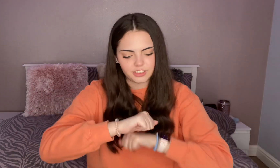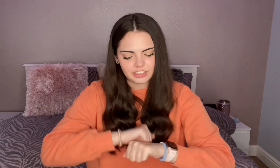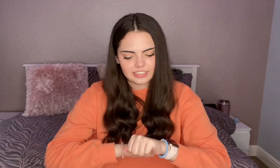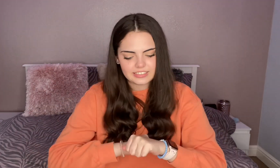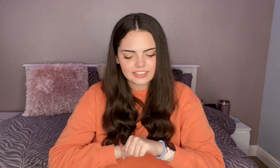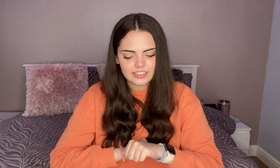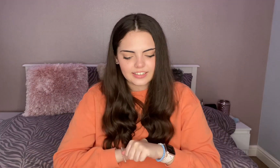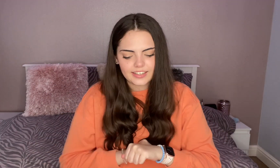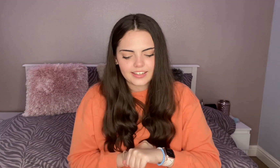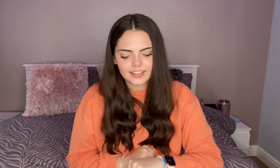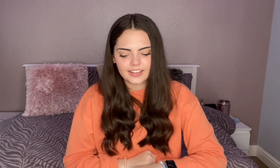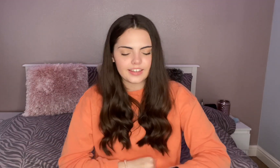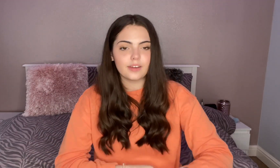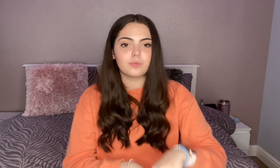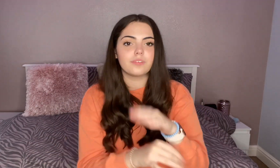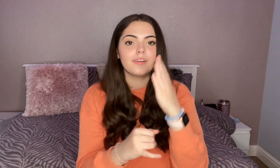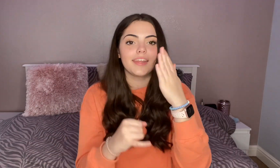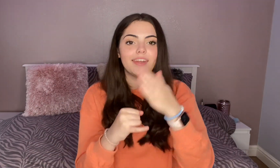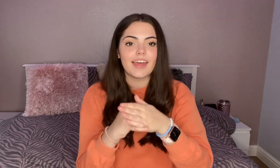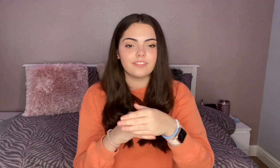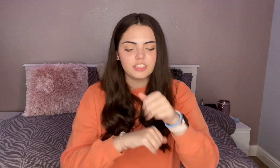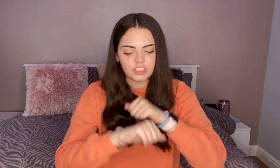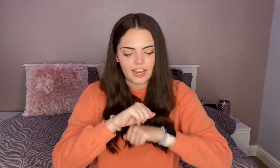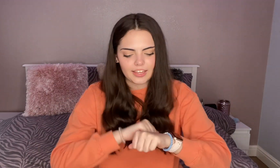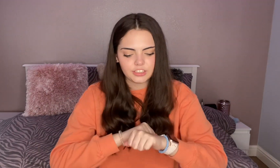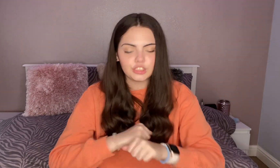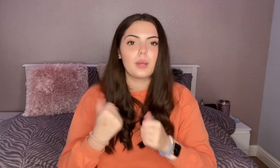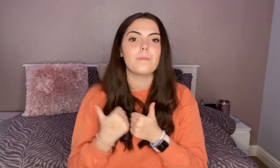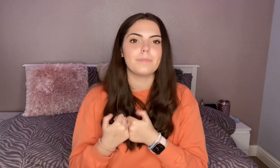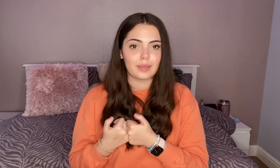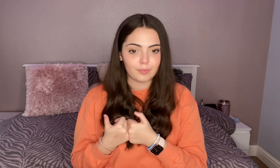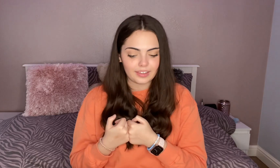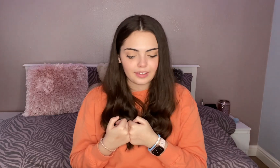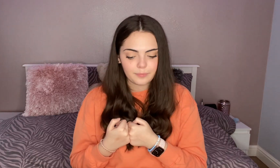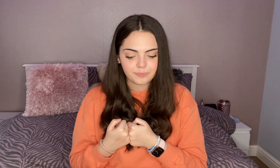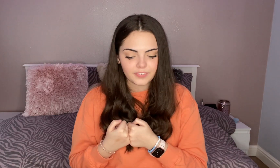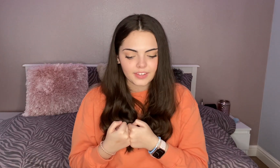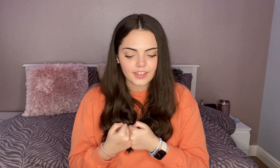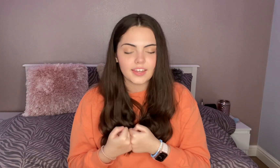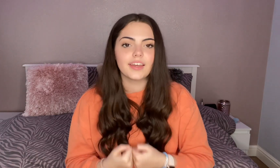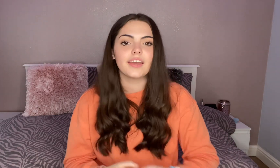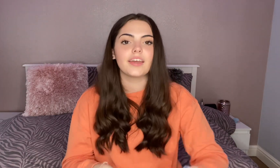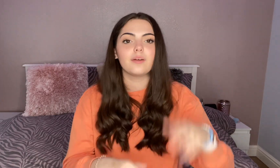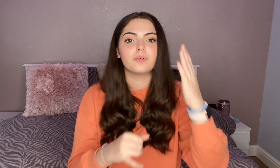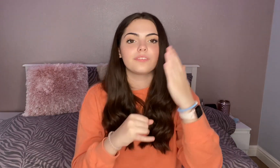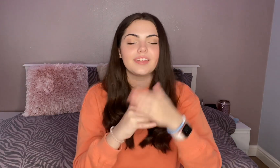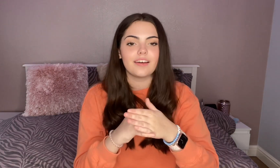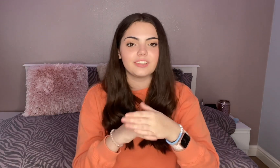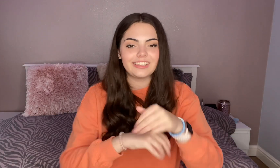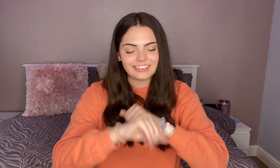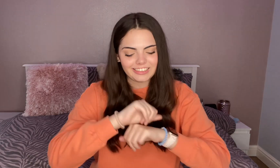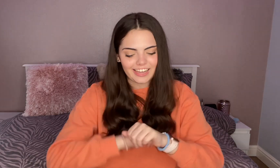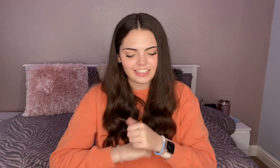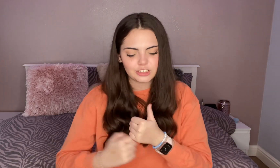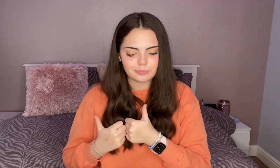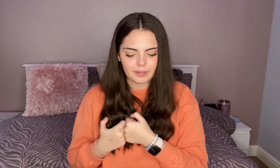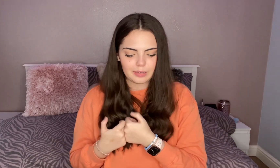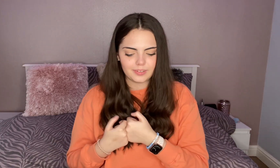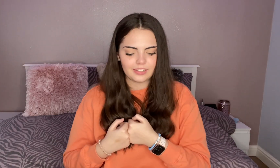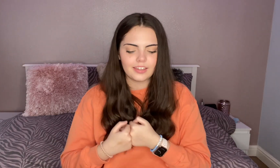changes, it will never change, baby. It will never change, baby.